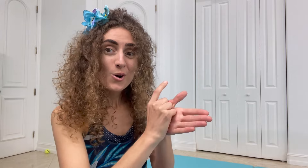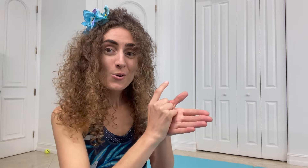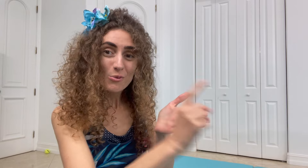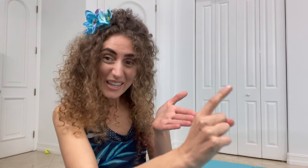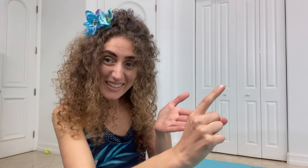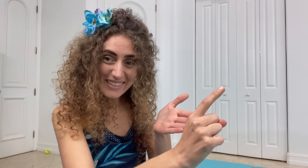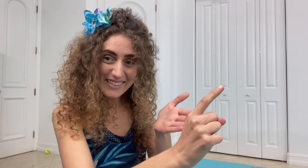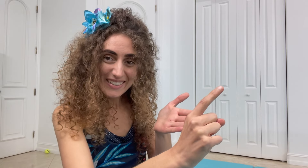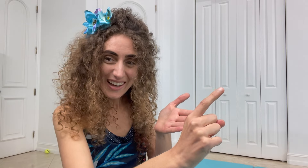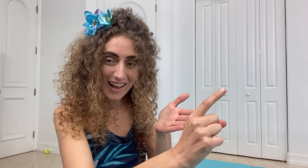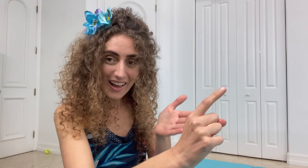12 weeks.